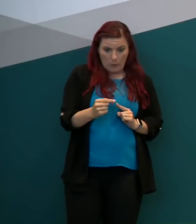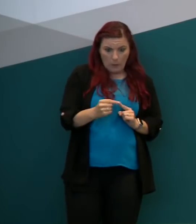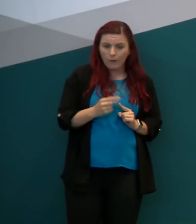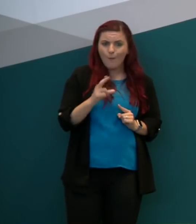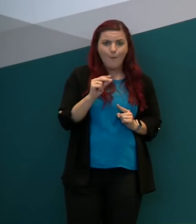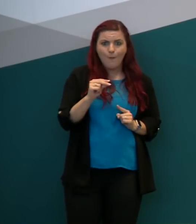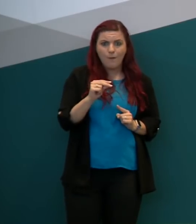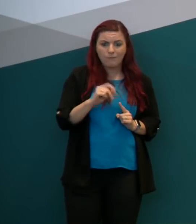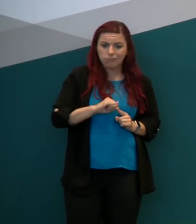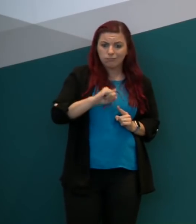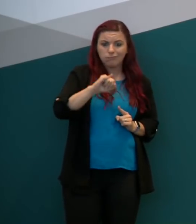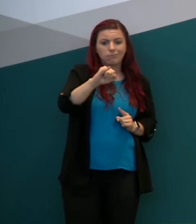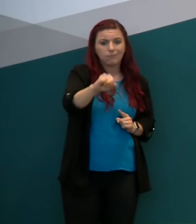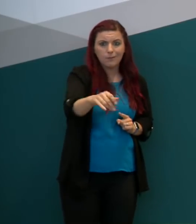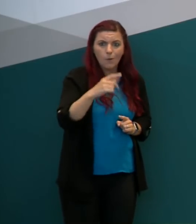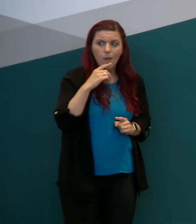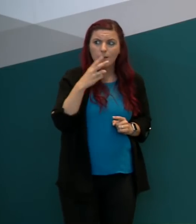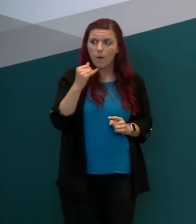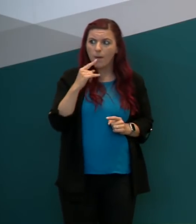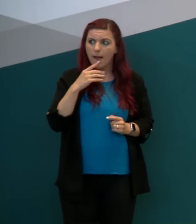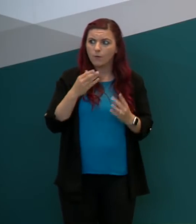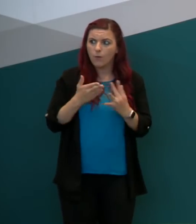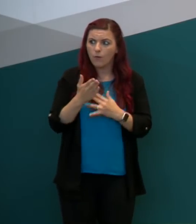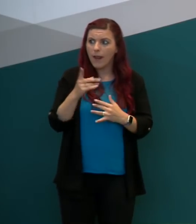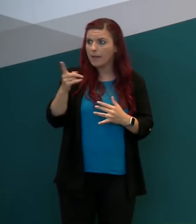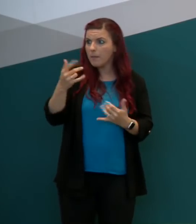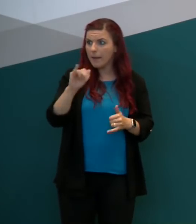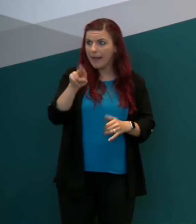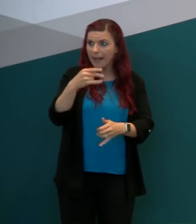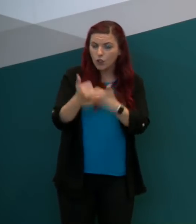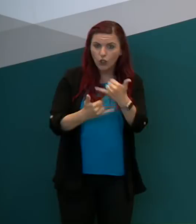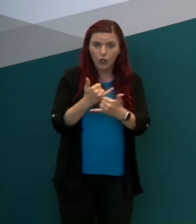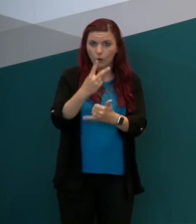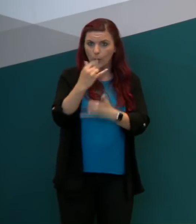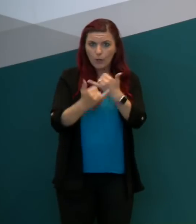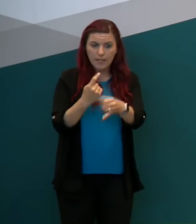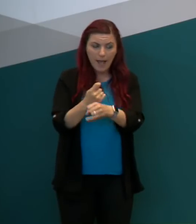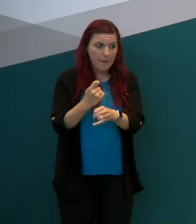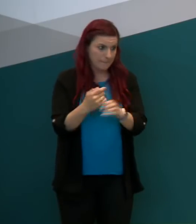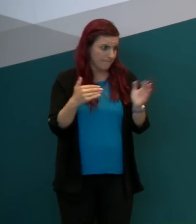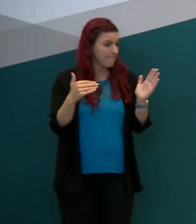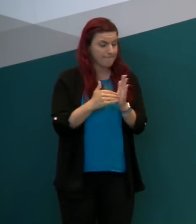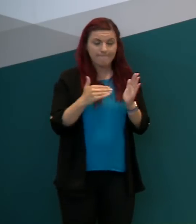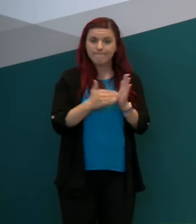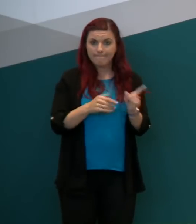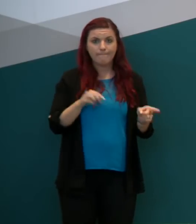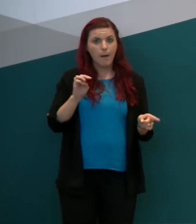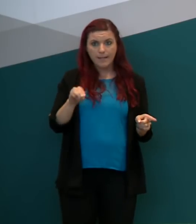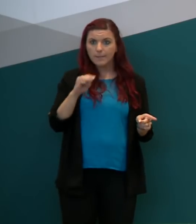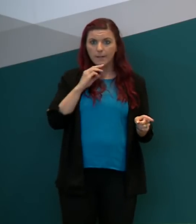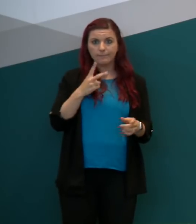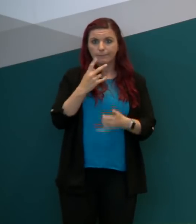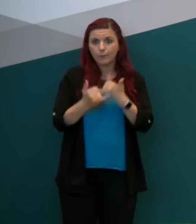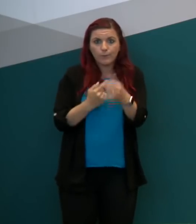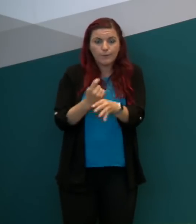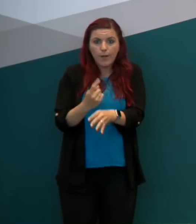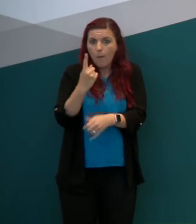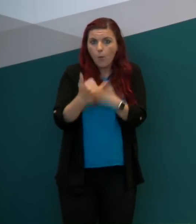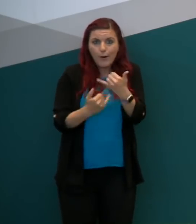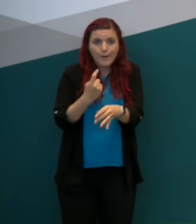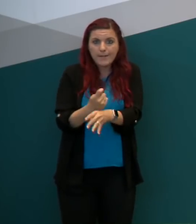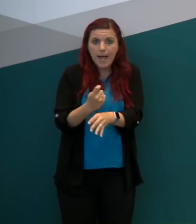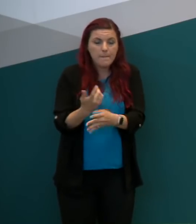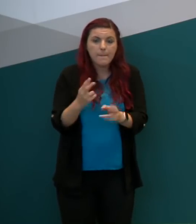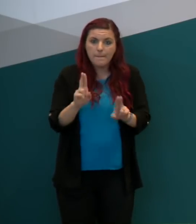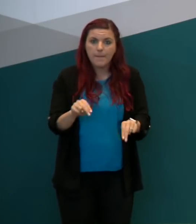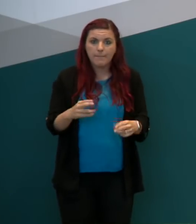it were, the scientific breakthroughs. I mean, that could be next year, the year after, though. It could. And the way like, things were. Yeah, and